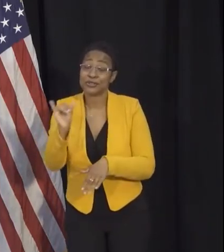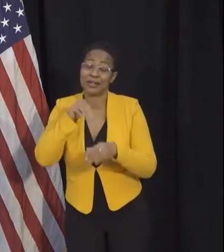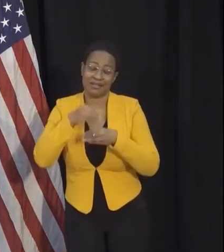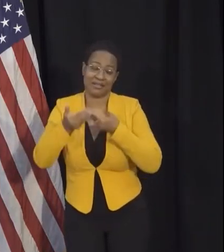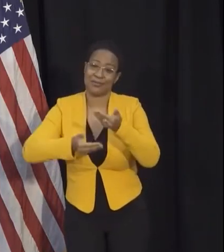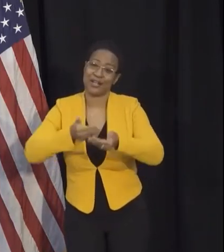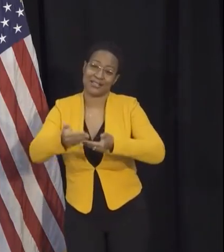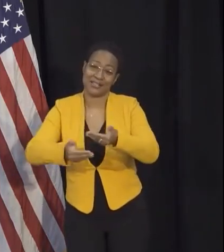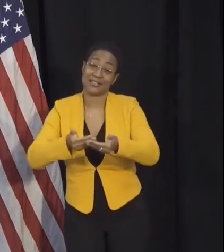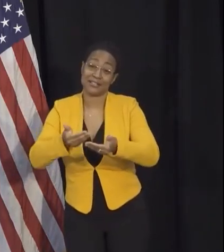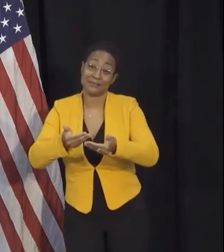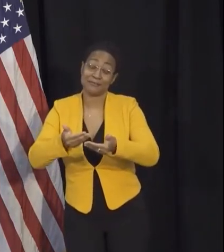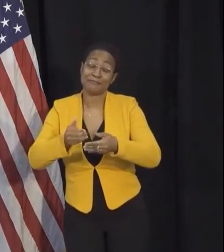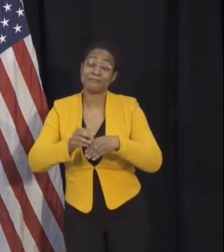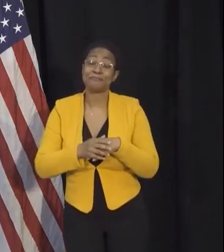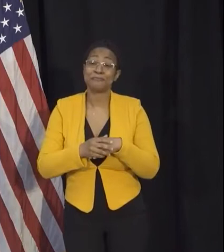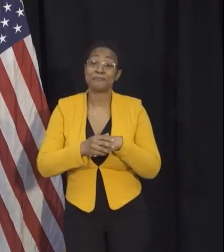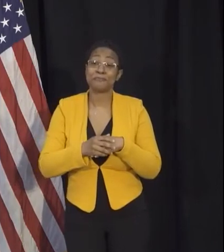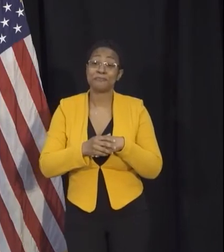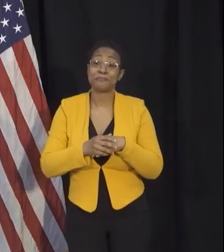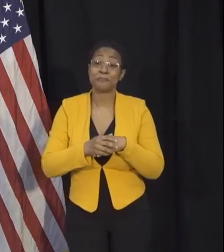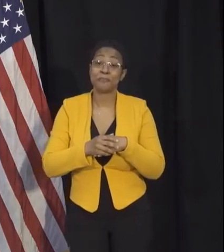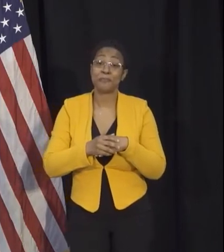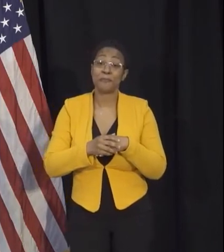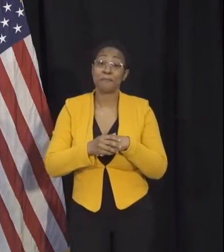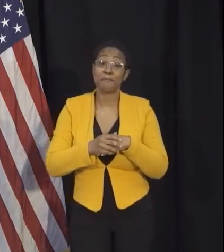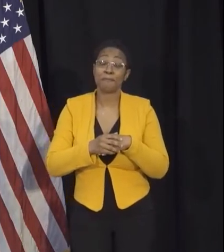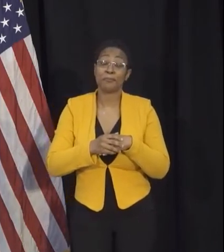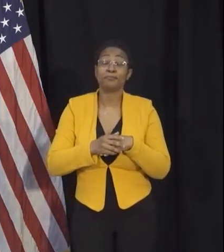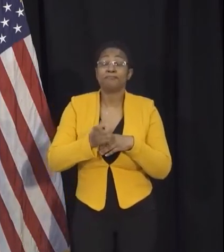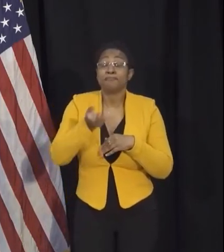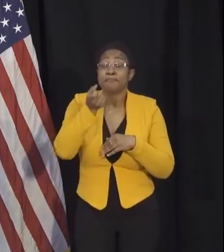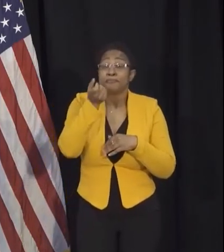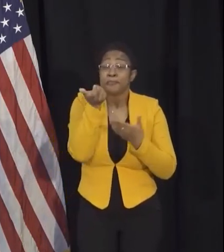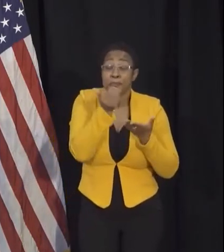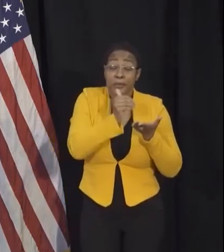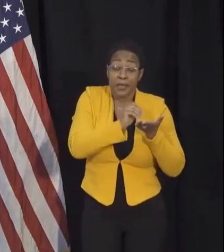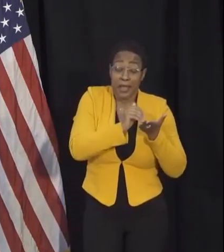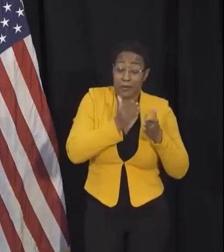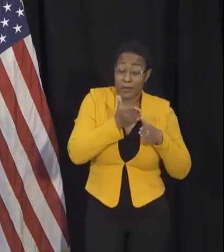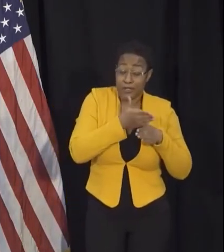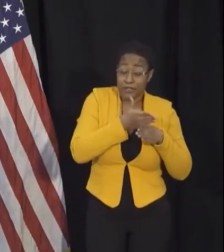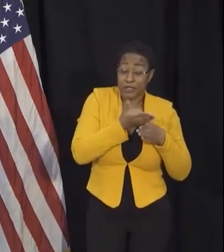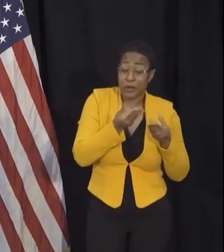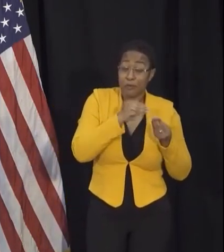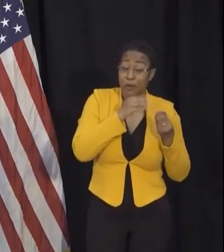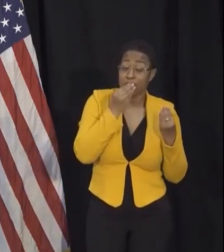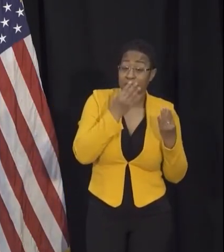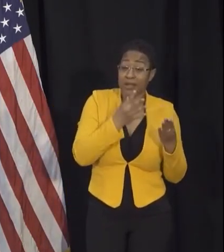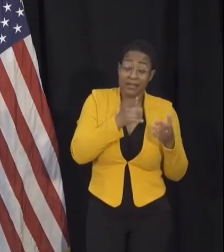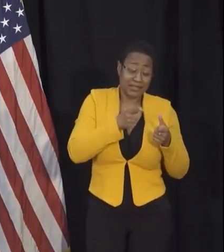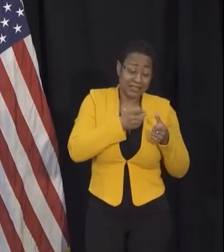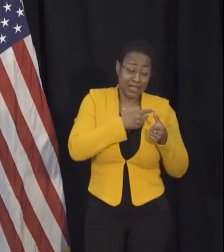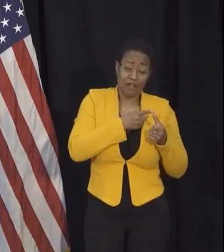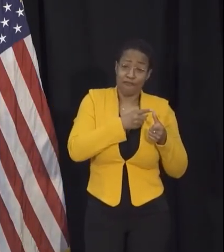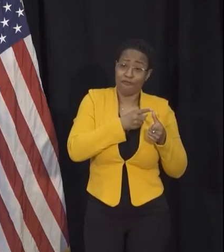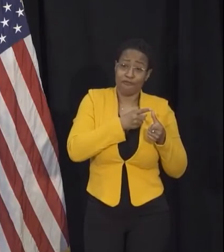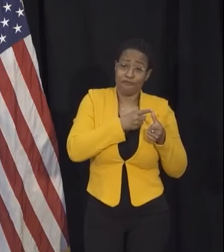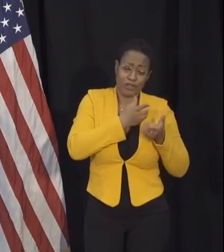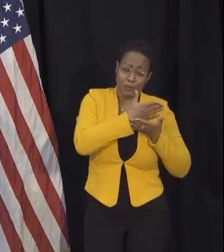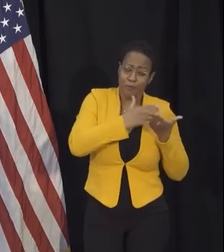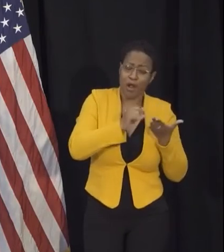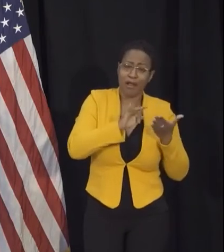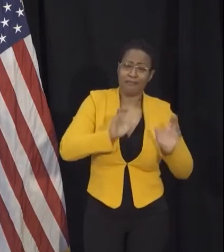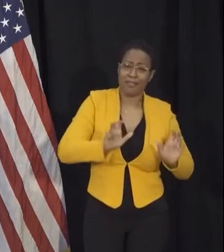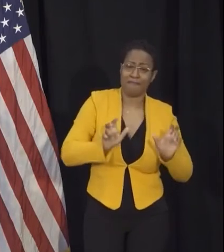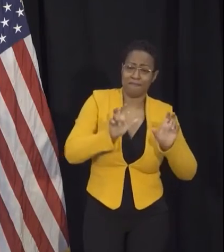this process. I also just want to share, as I talked about, this is the first tranche of the